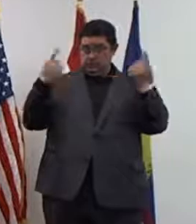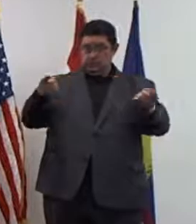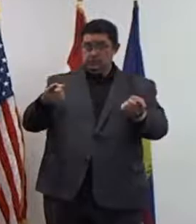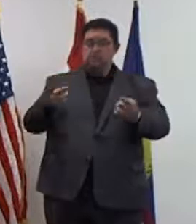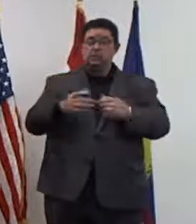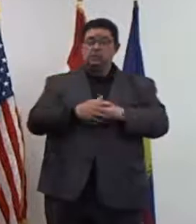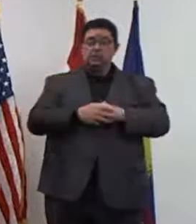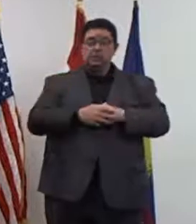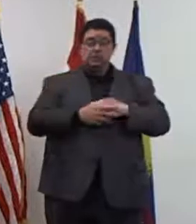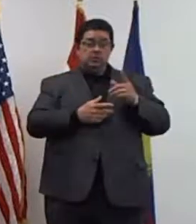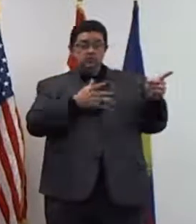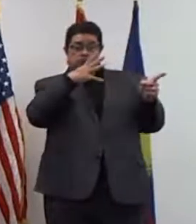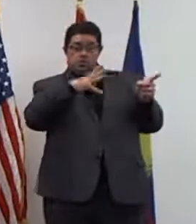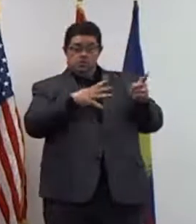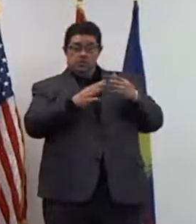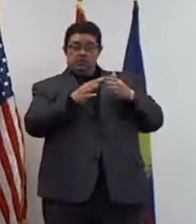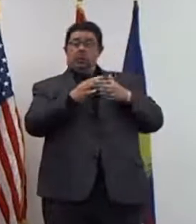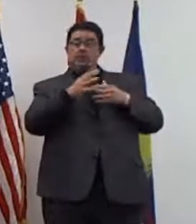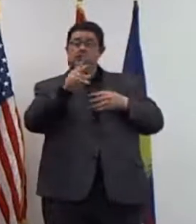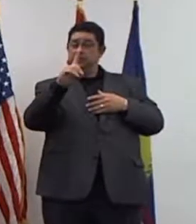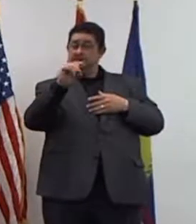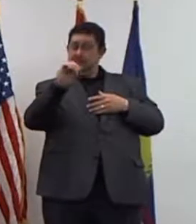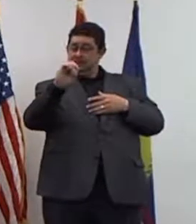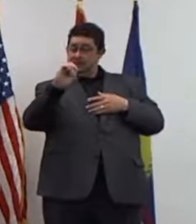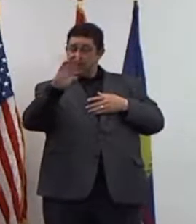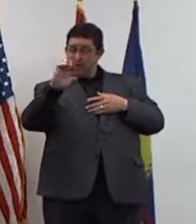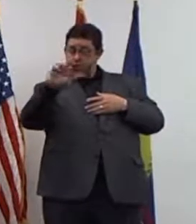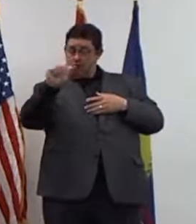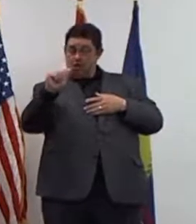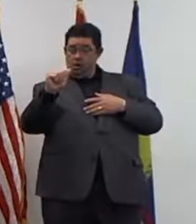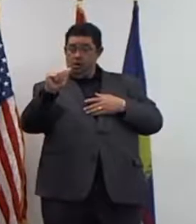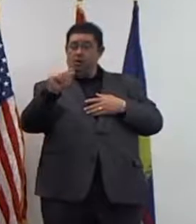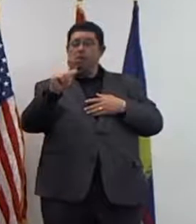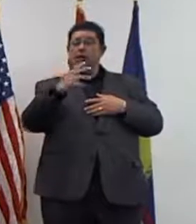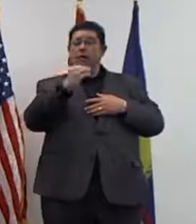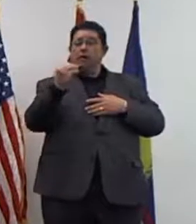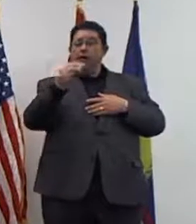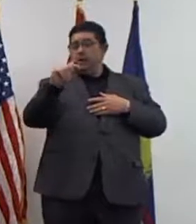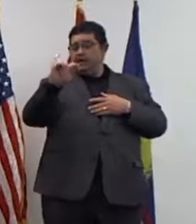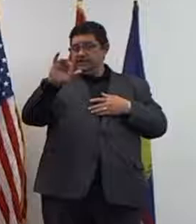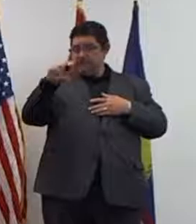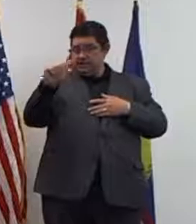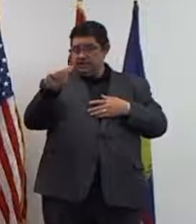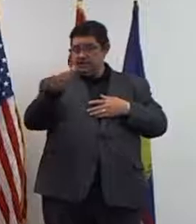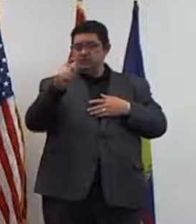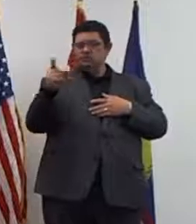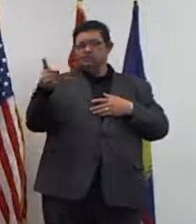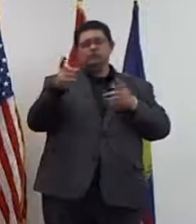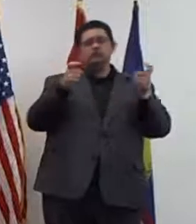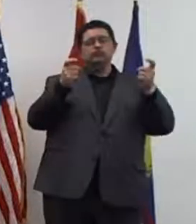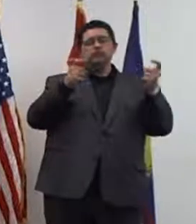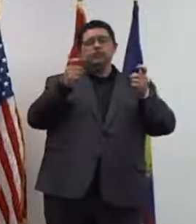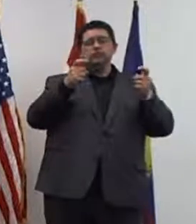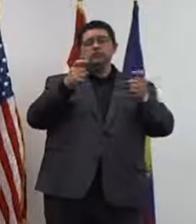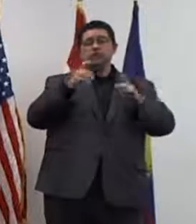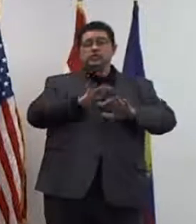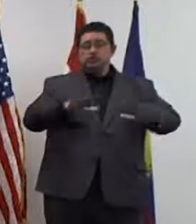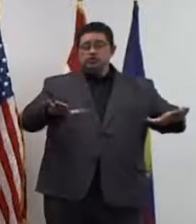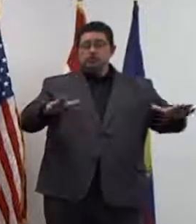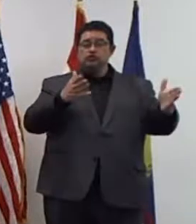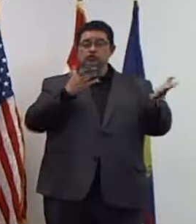was led by Deborah Patterson, who is the lead volunteer, Emily Koenig, who's the acting director Children's Services Fund,